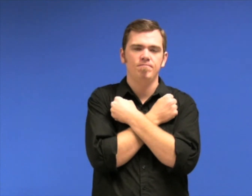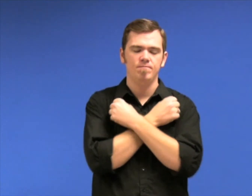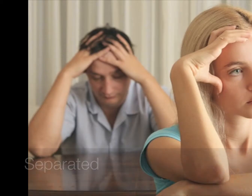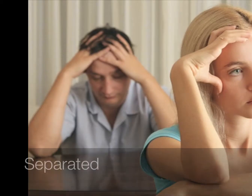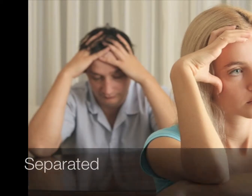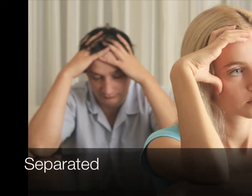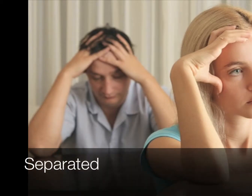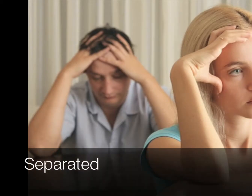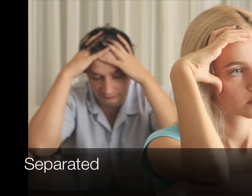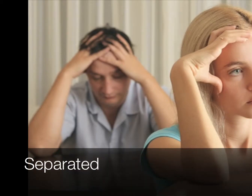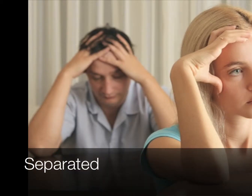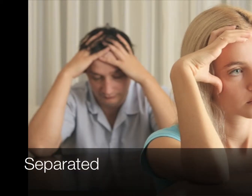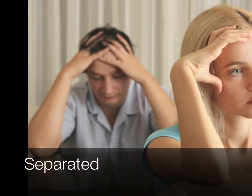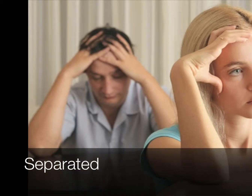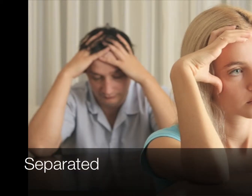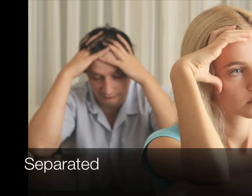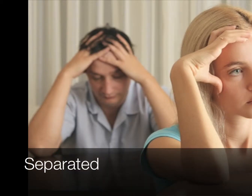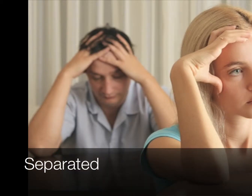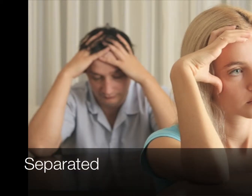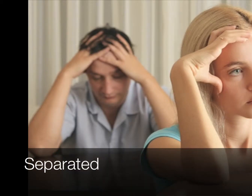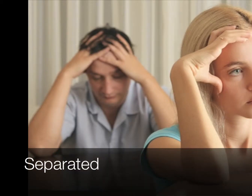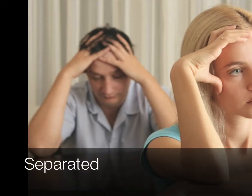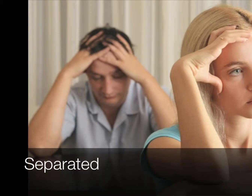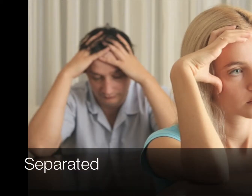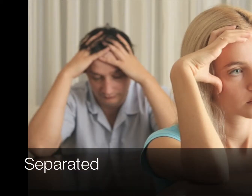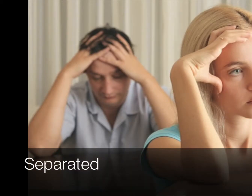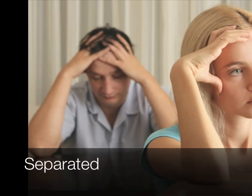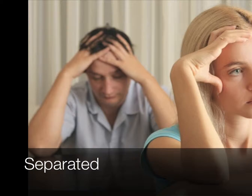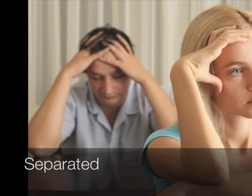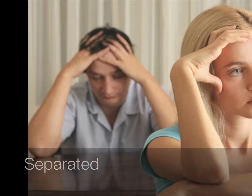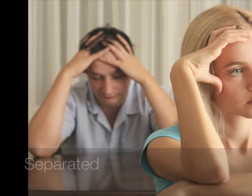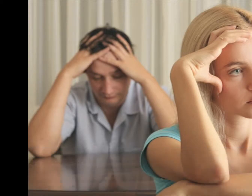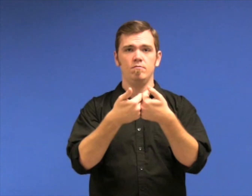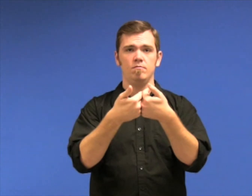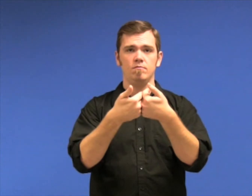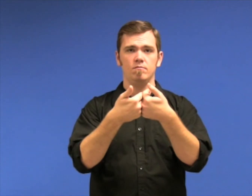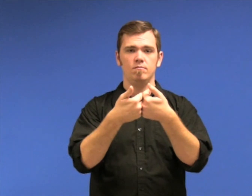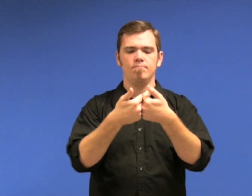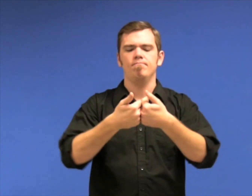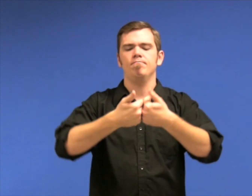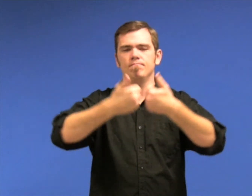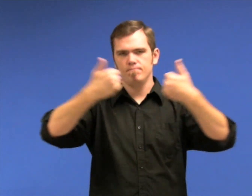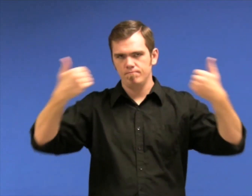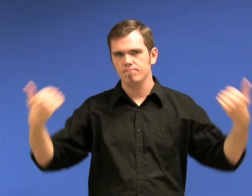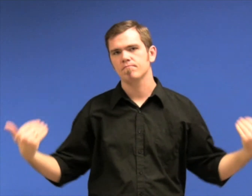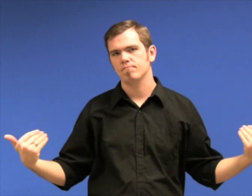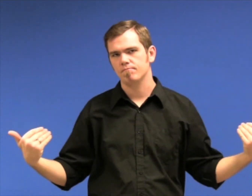All right, now the sign for separated. The sign for separated. is separated.